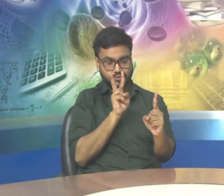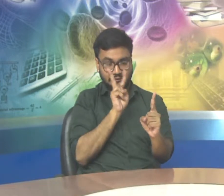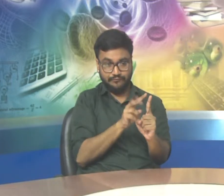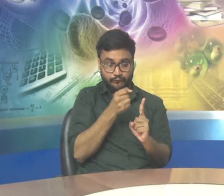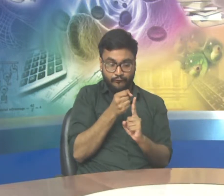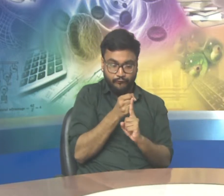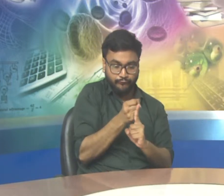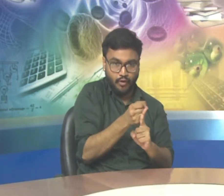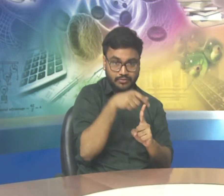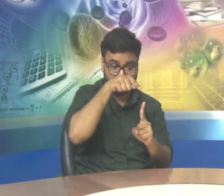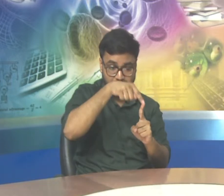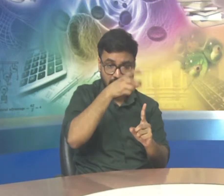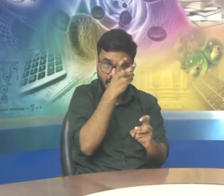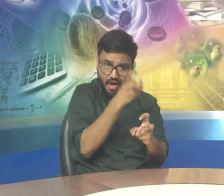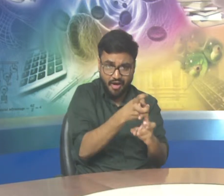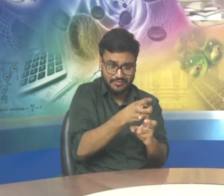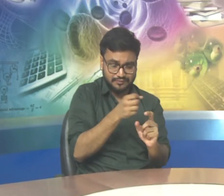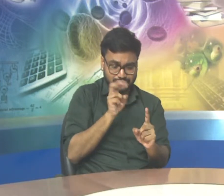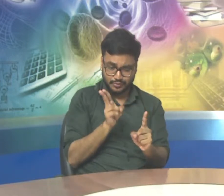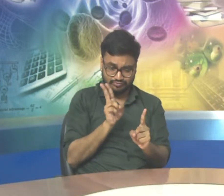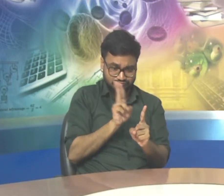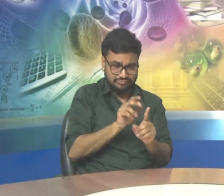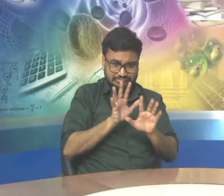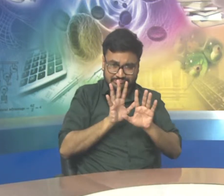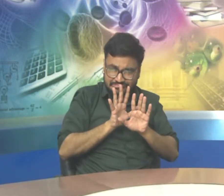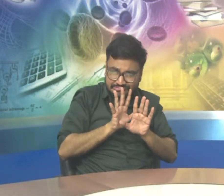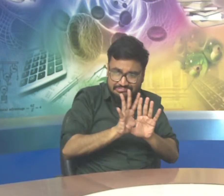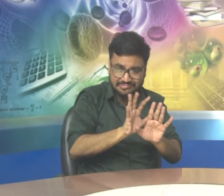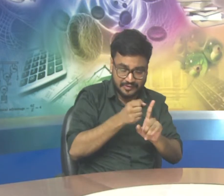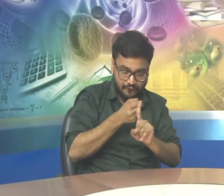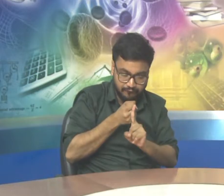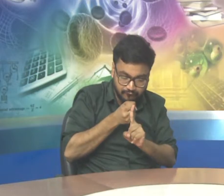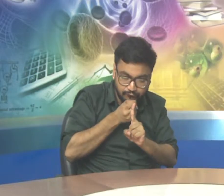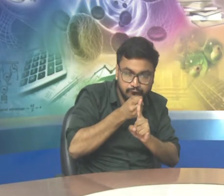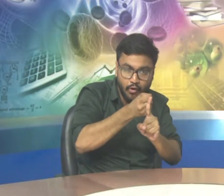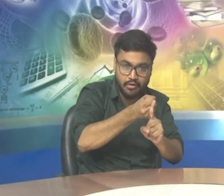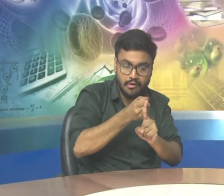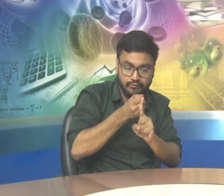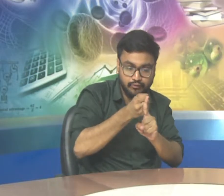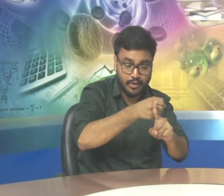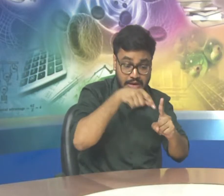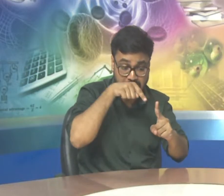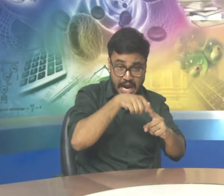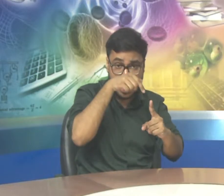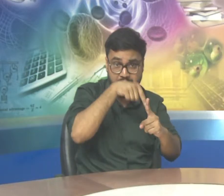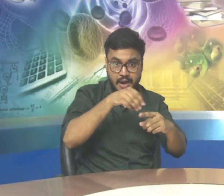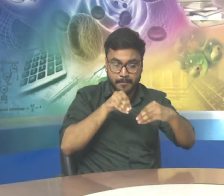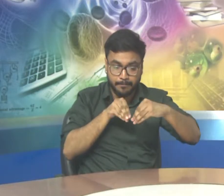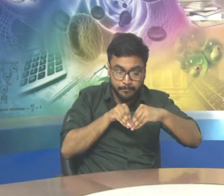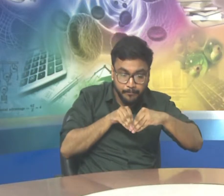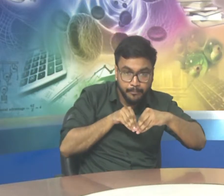Then an object acted upon by a balanced force stays at